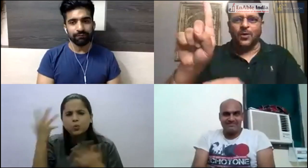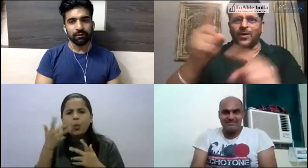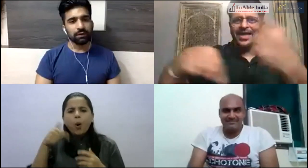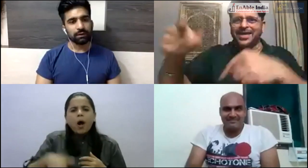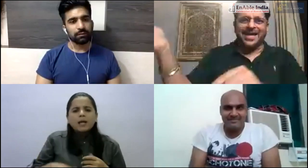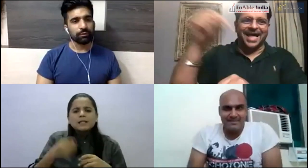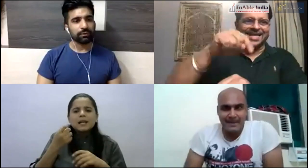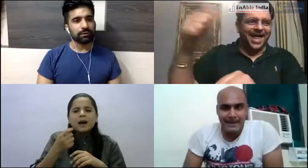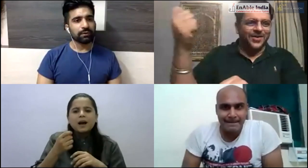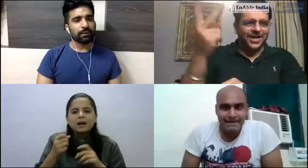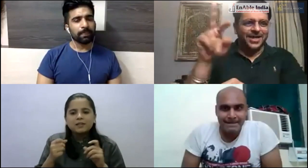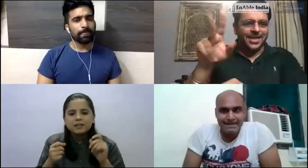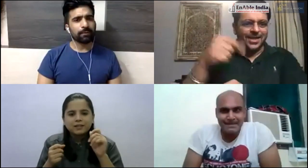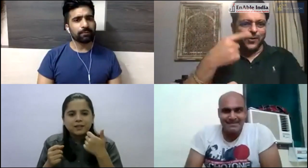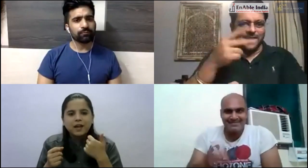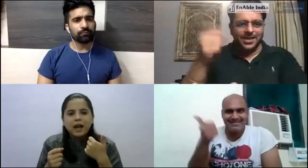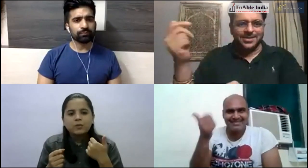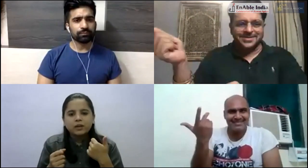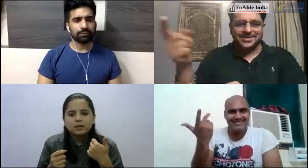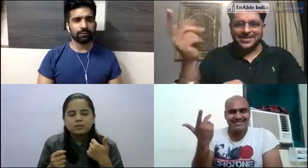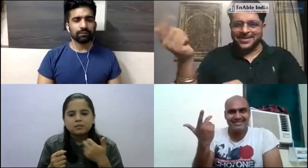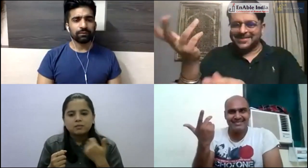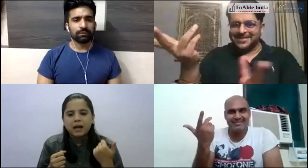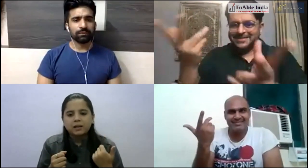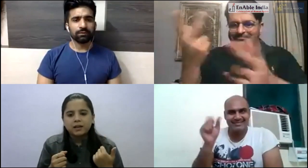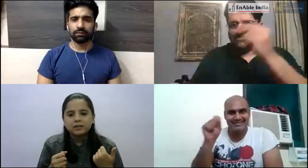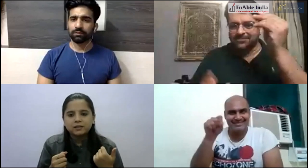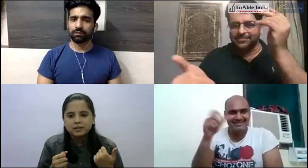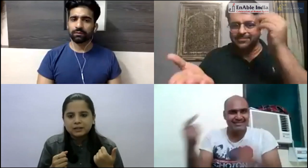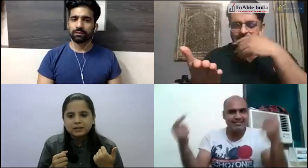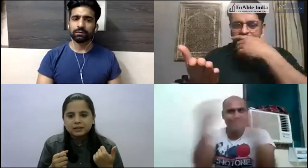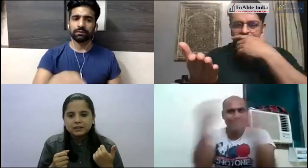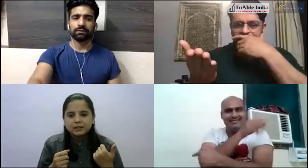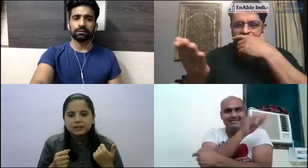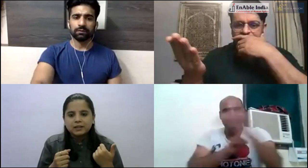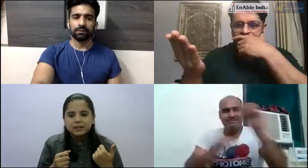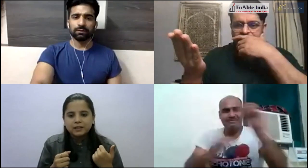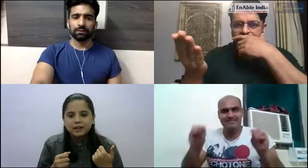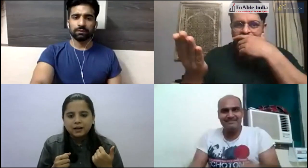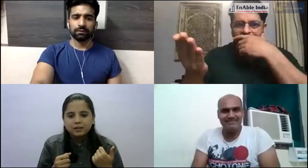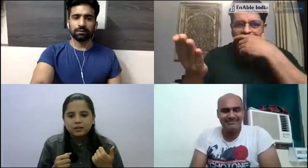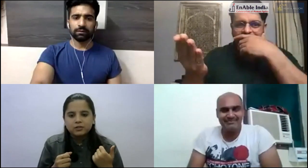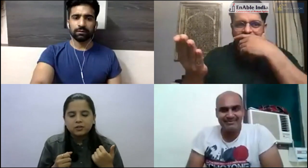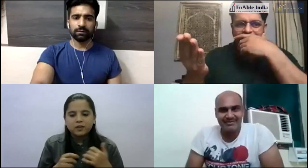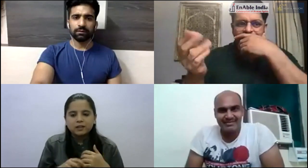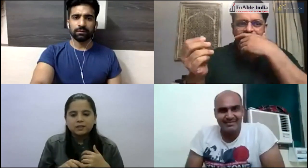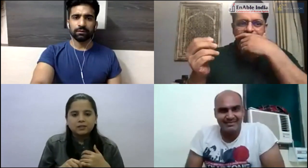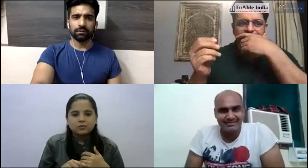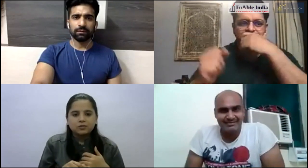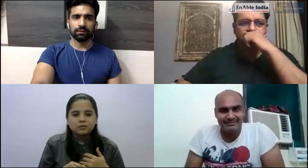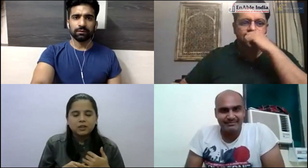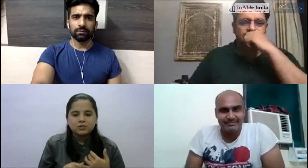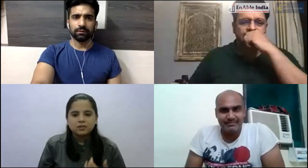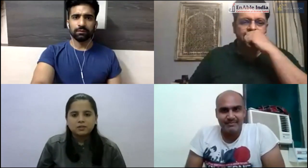have at the moment? Just can we have Kiran back again? Yeah, Shafiq is